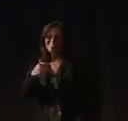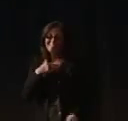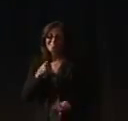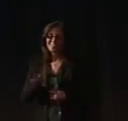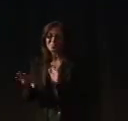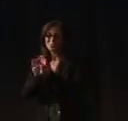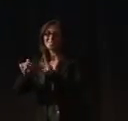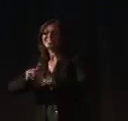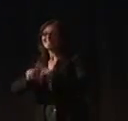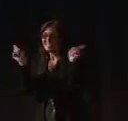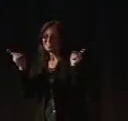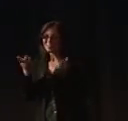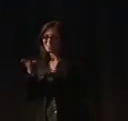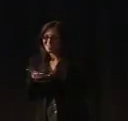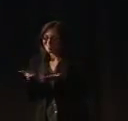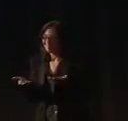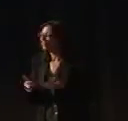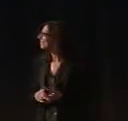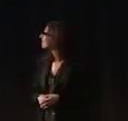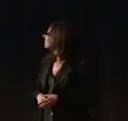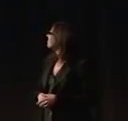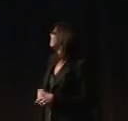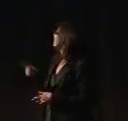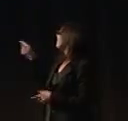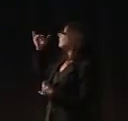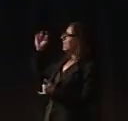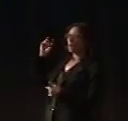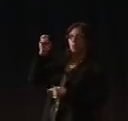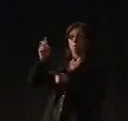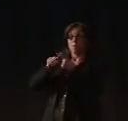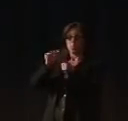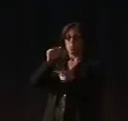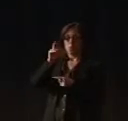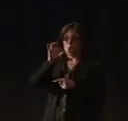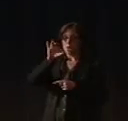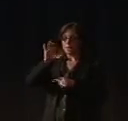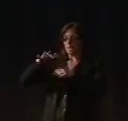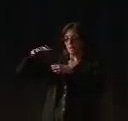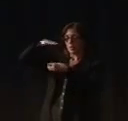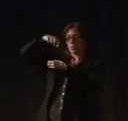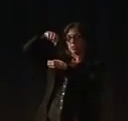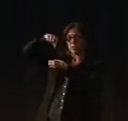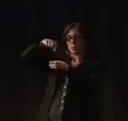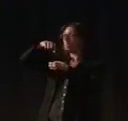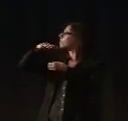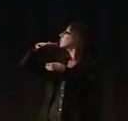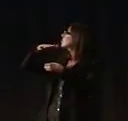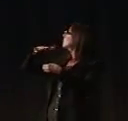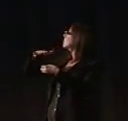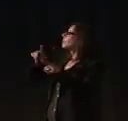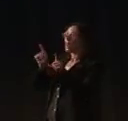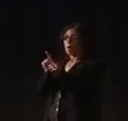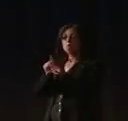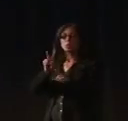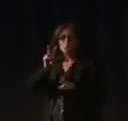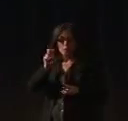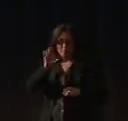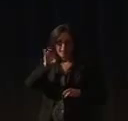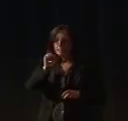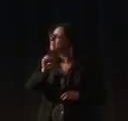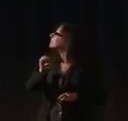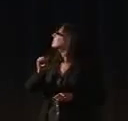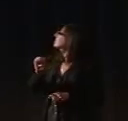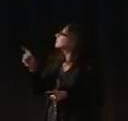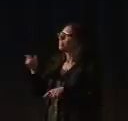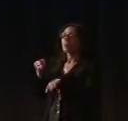traveling toward the Arctic that you see there. You're also in the Venice, in the Fondazione Cini island of